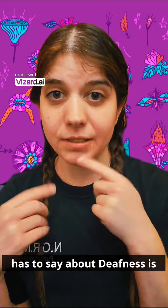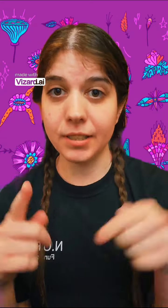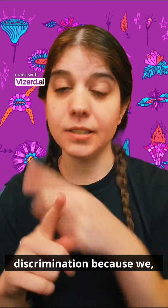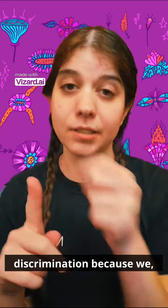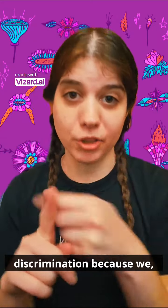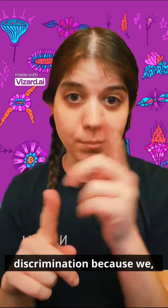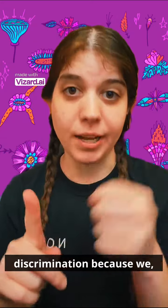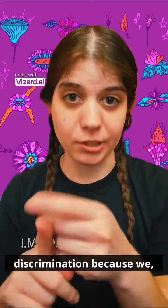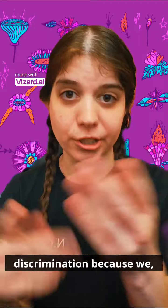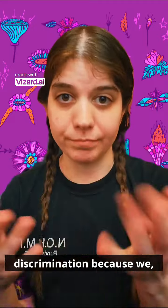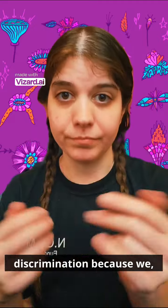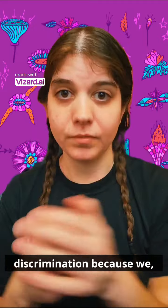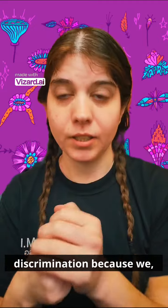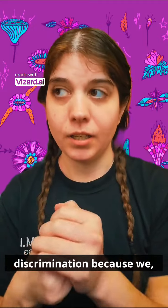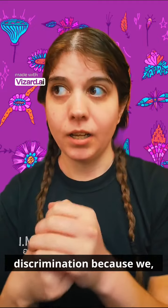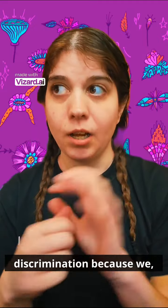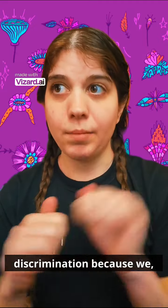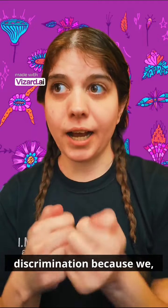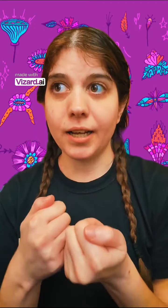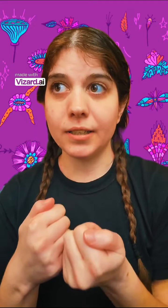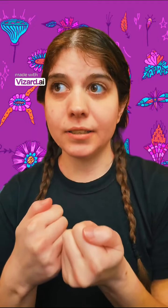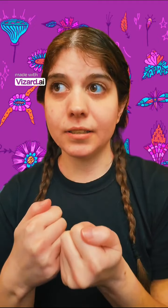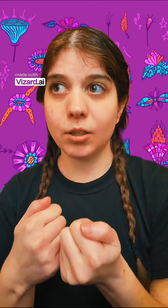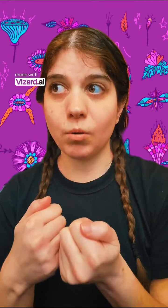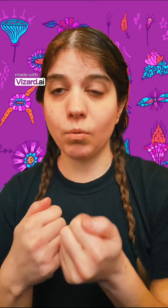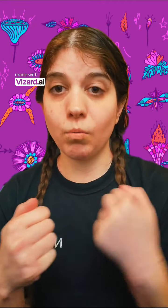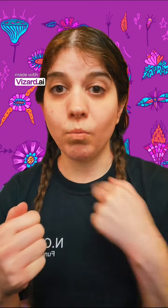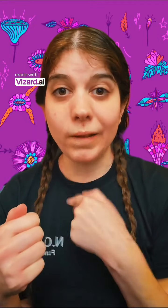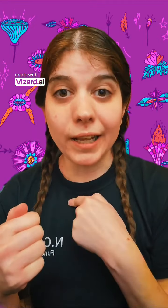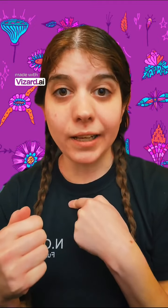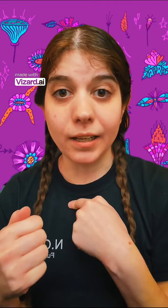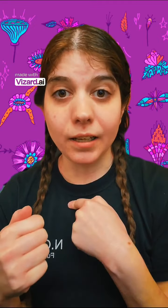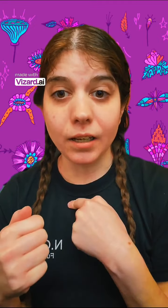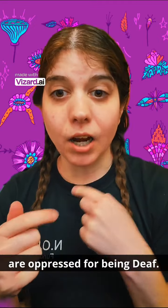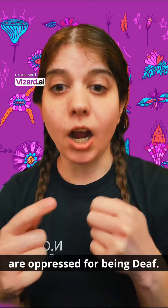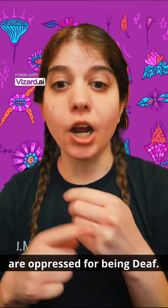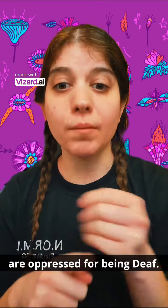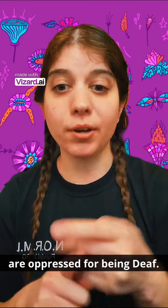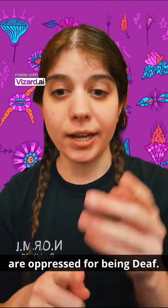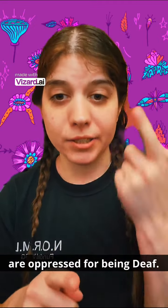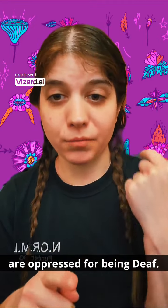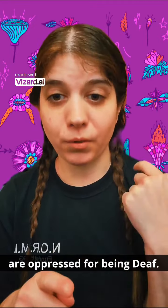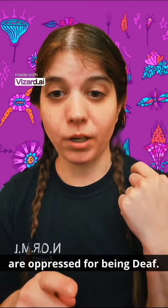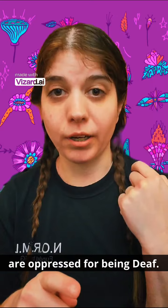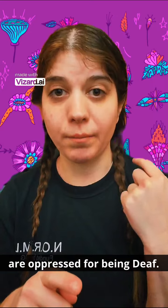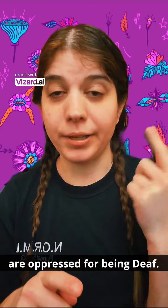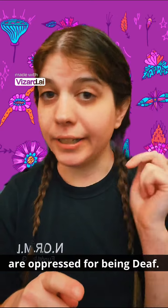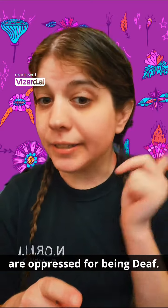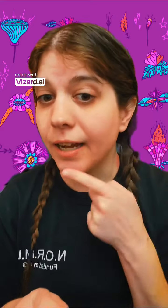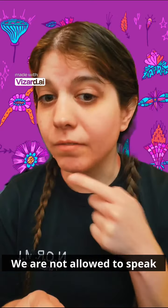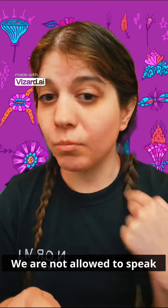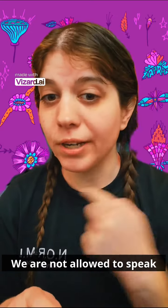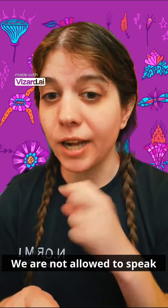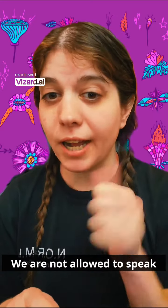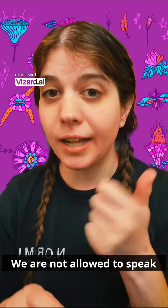is discrimination, because we are oppressed for being deaf. We are not